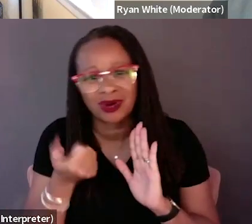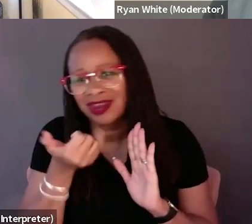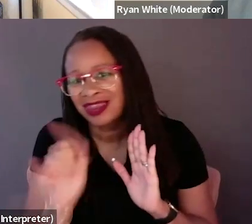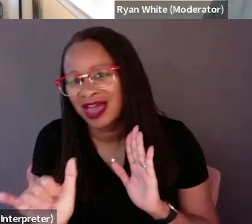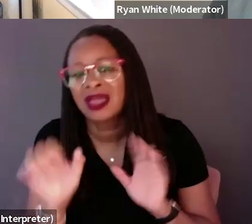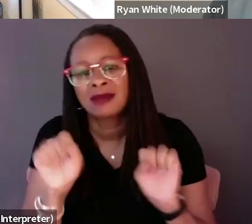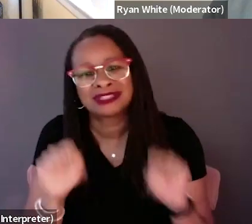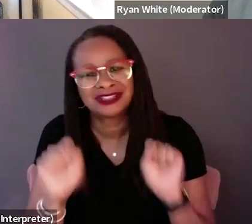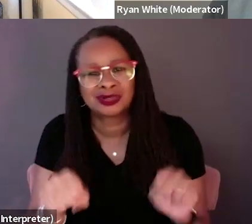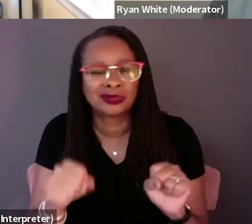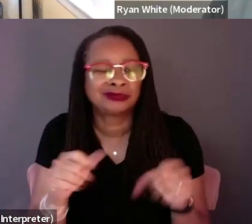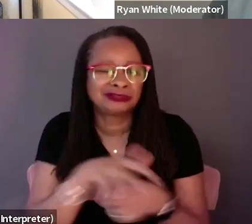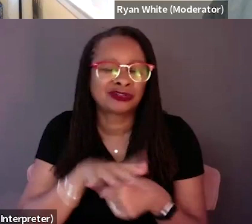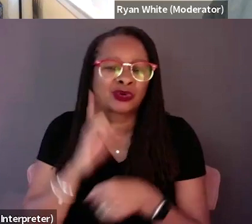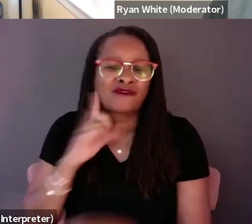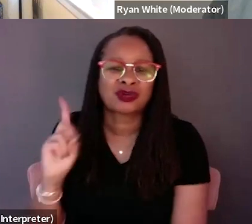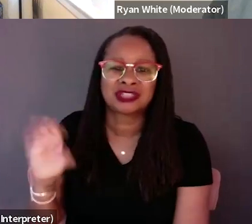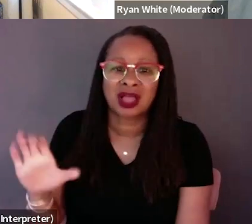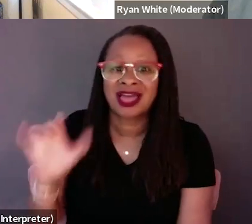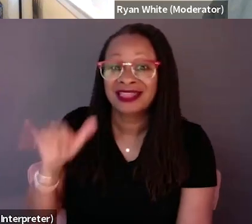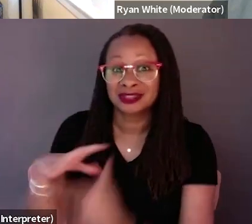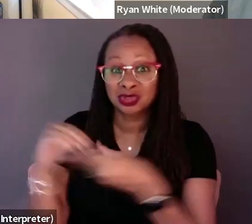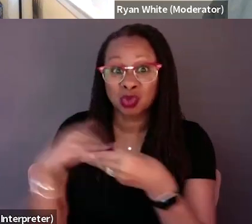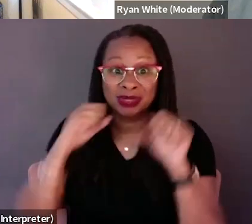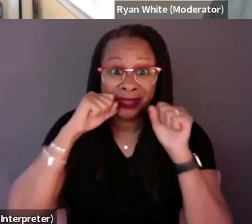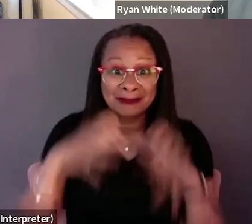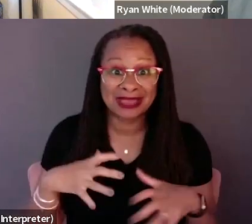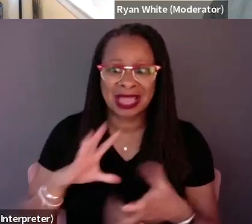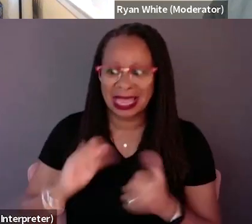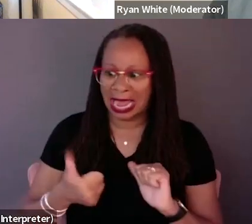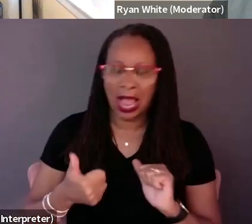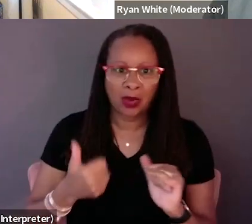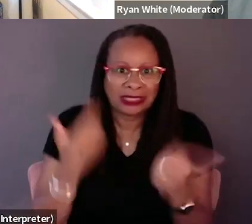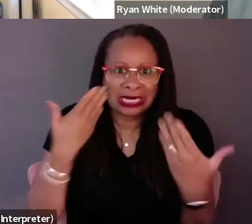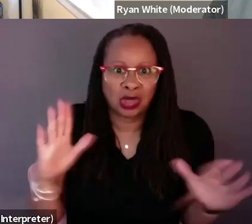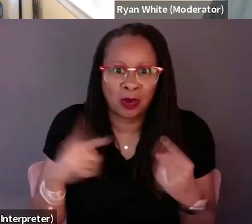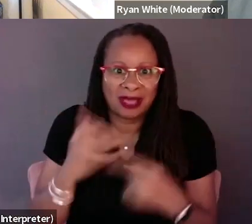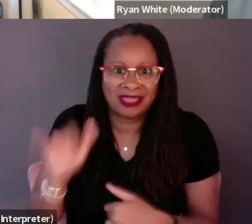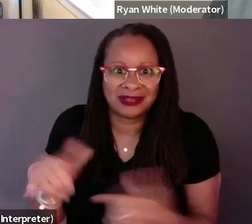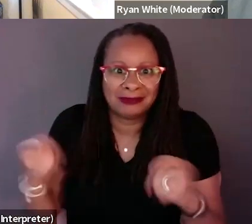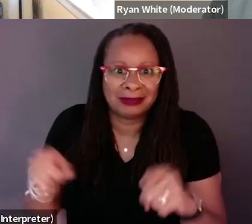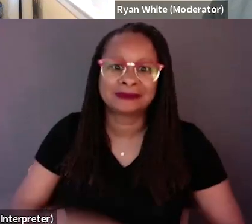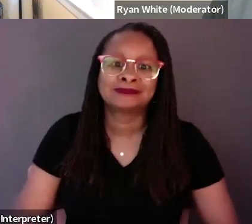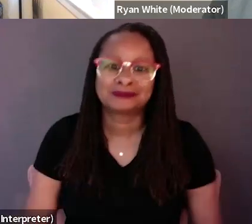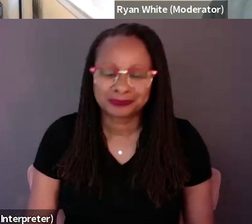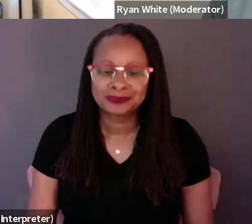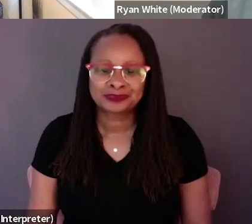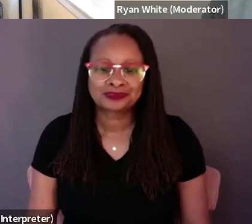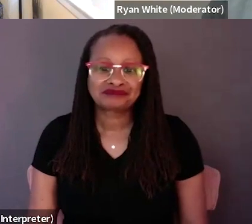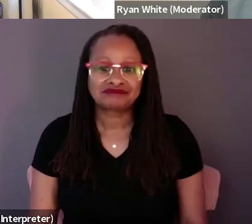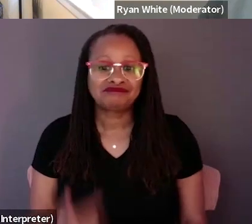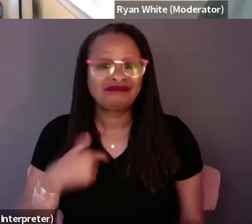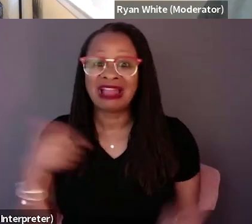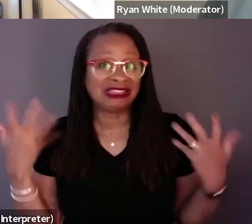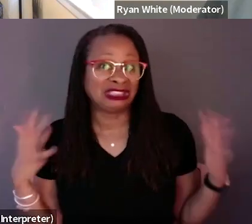for potential territory for a doc. Like, this story is amazing, and how did I not know it already? Yeah, I didn't